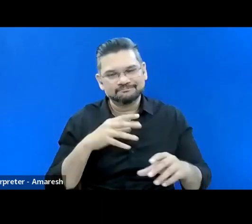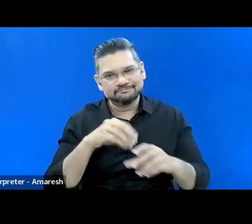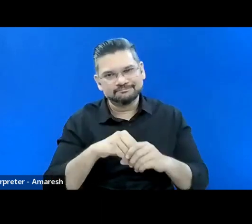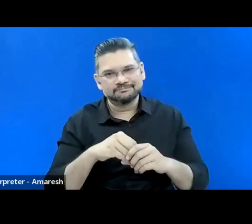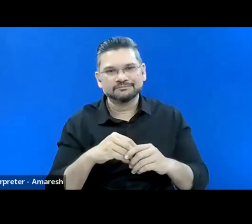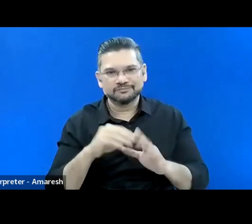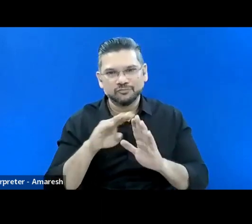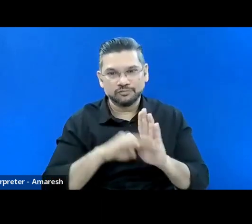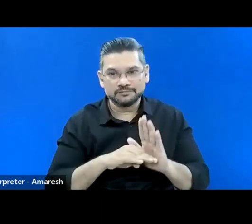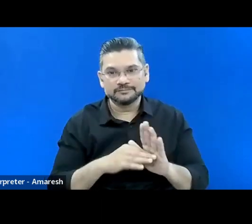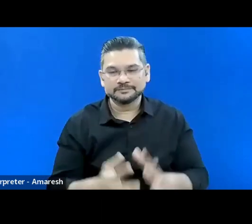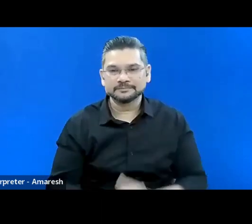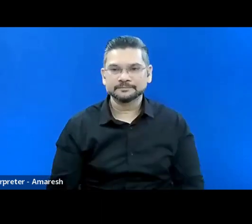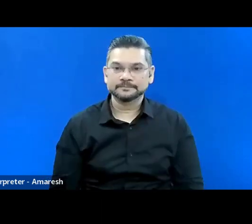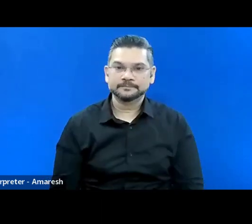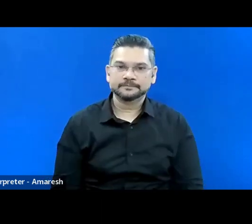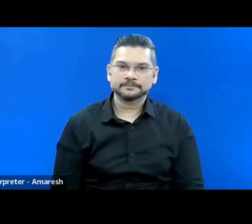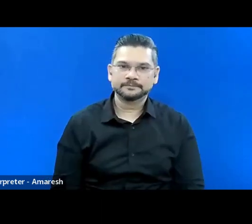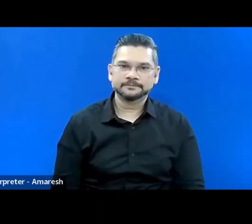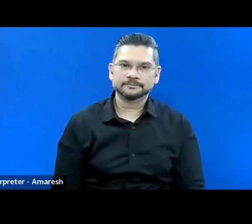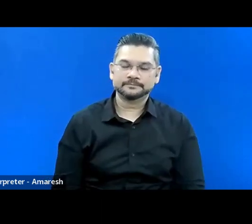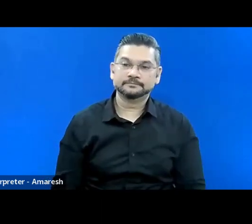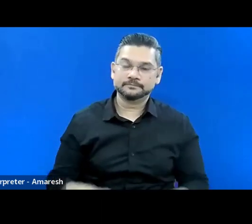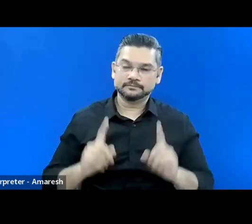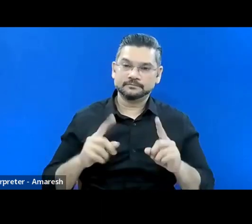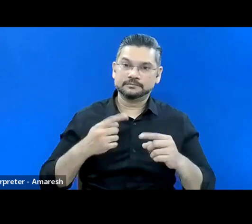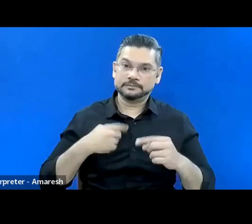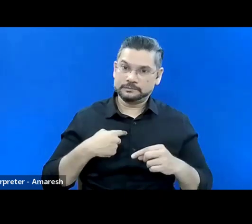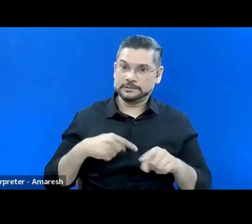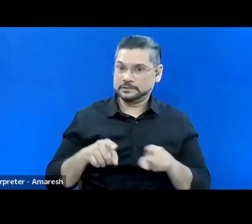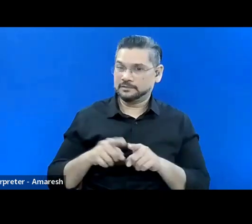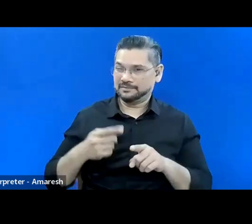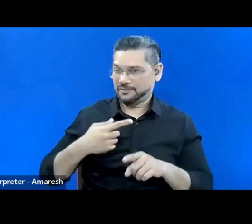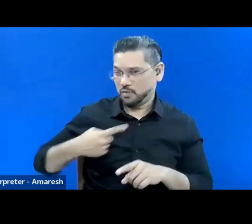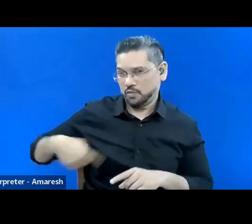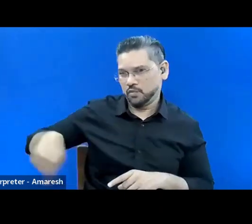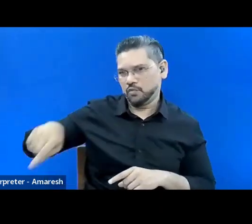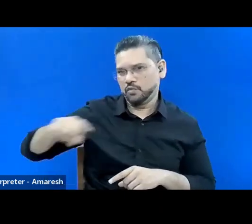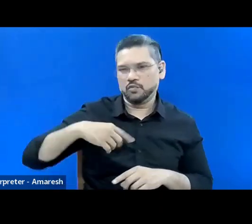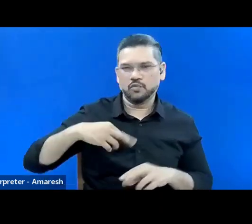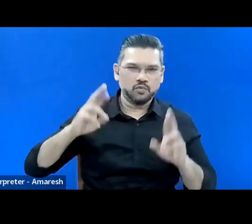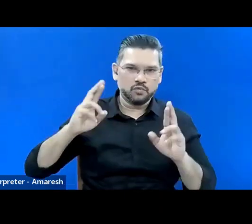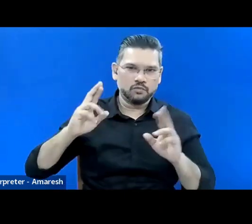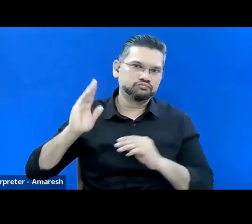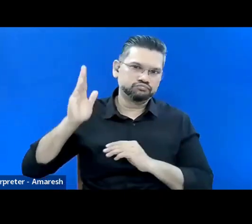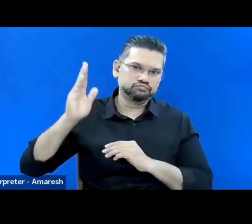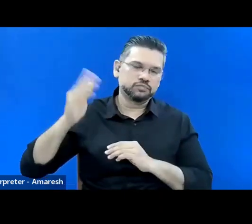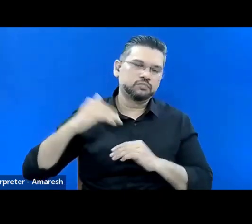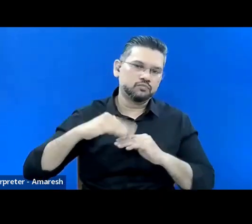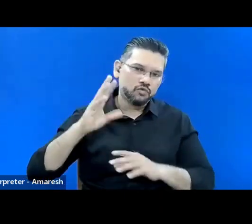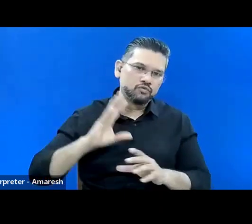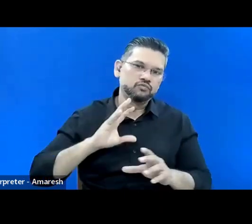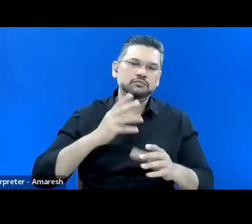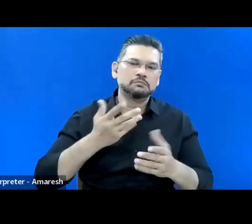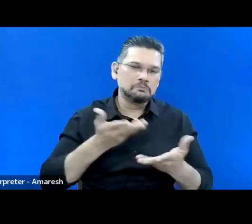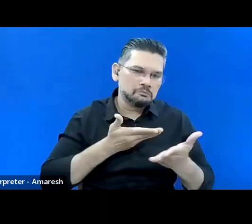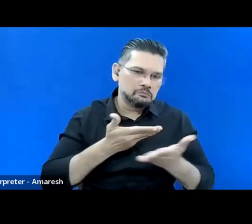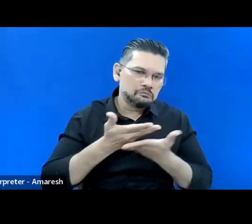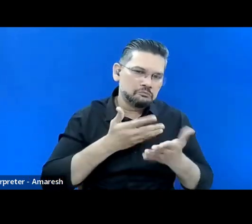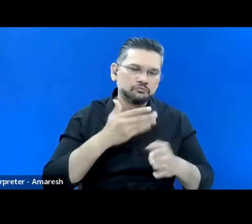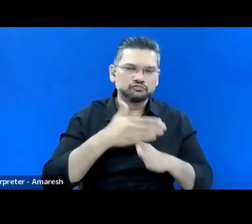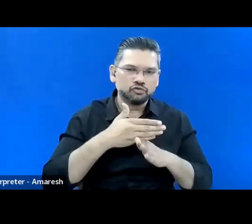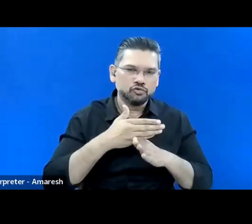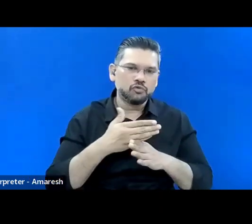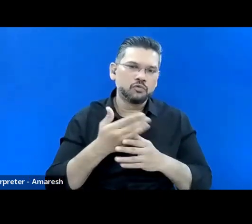be able to, we will be able to give more inputs in making this journey of recovery and inclusion